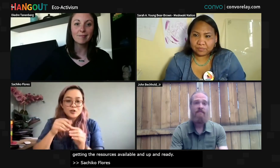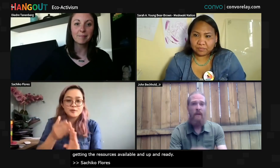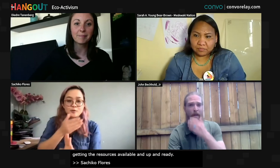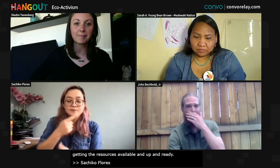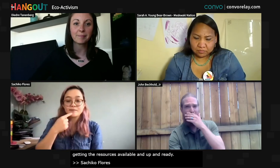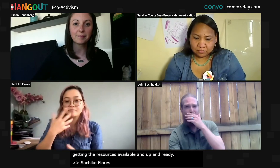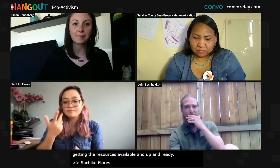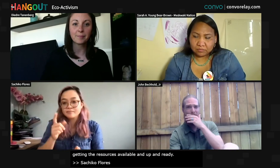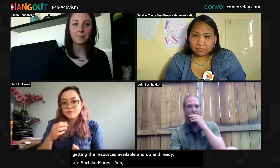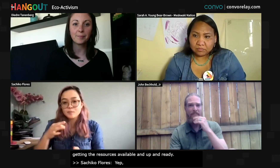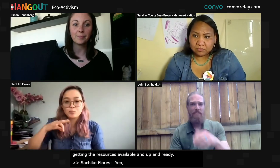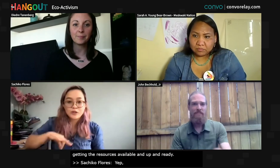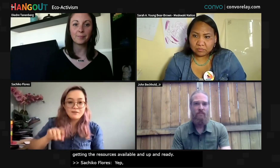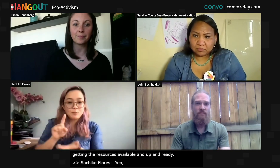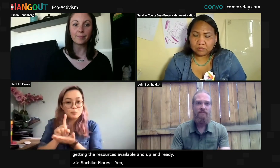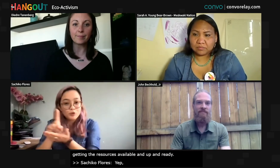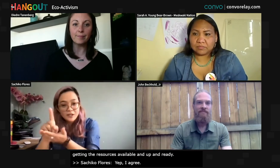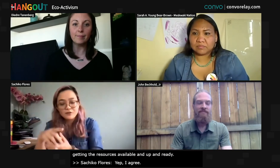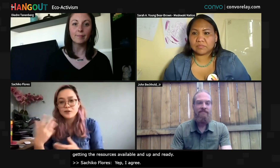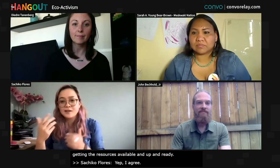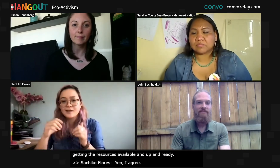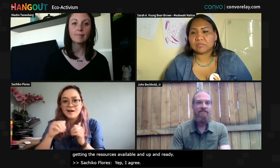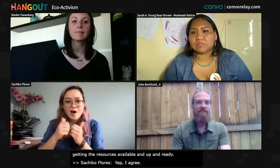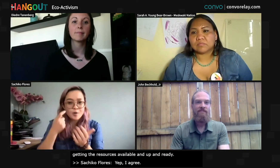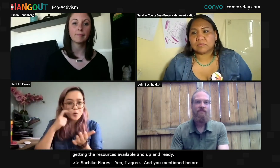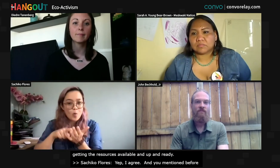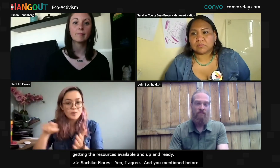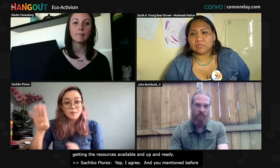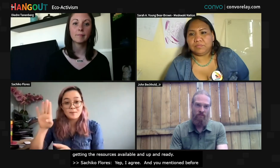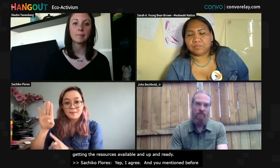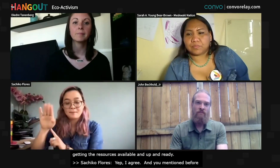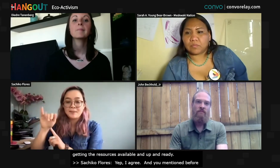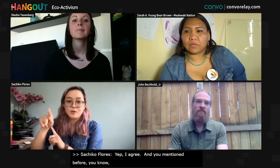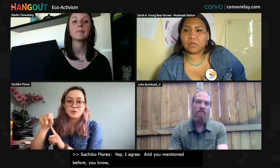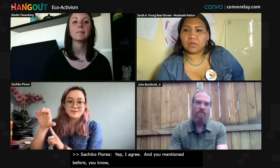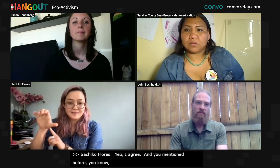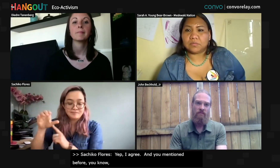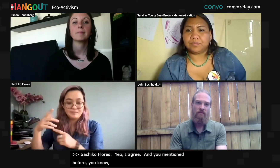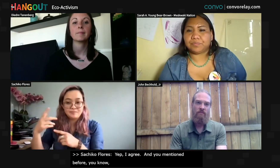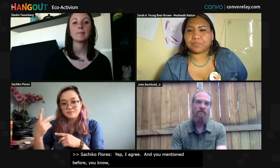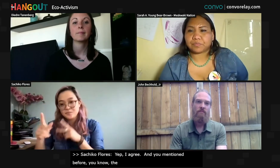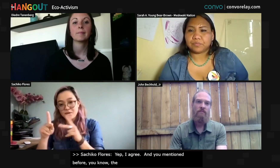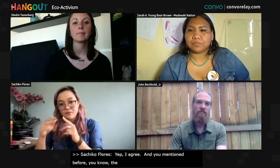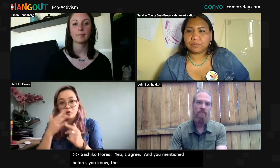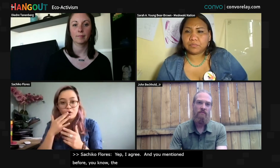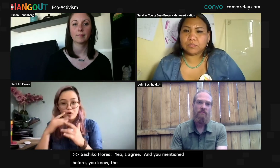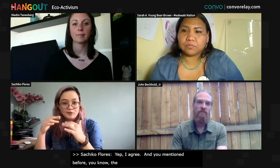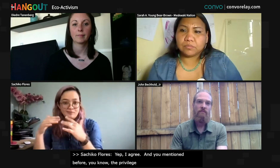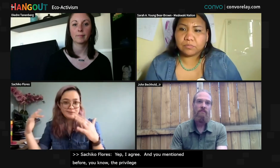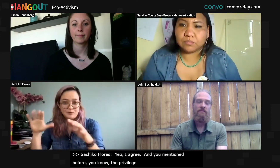And you mentioned before, the privilege and noticing the